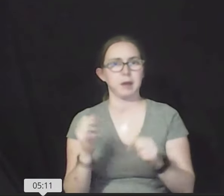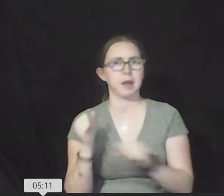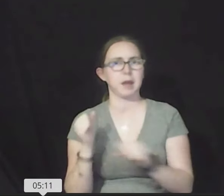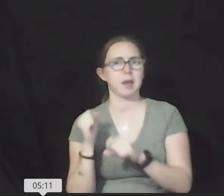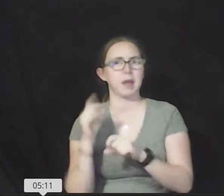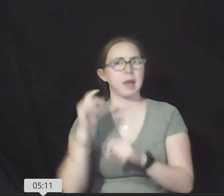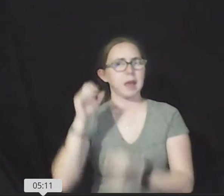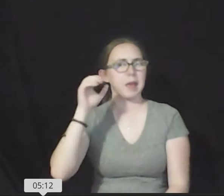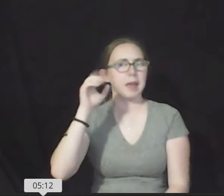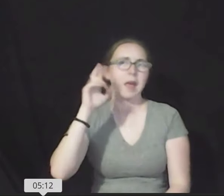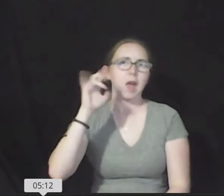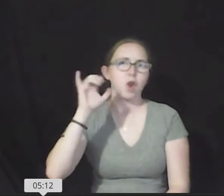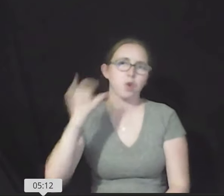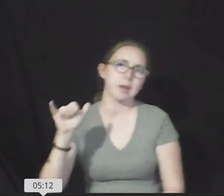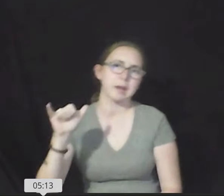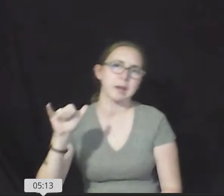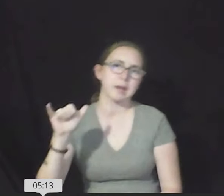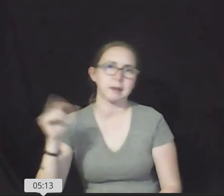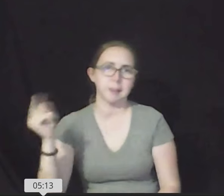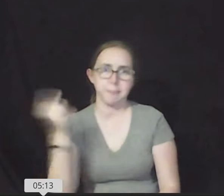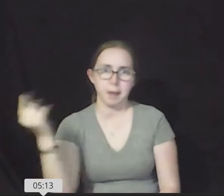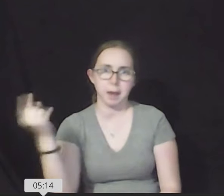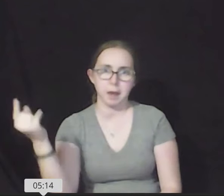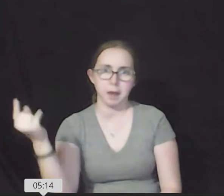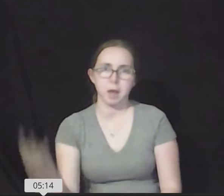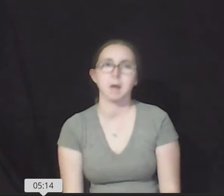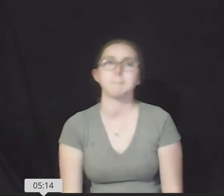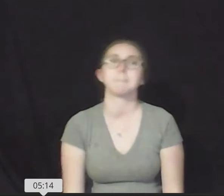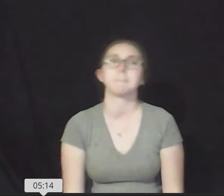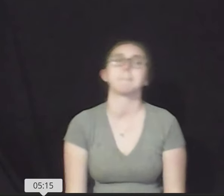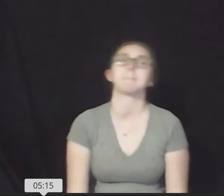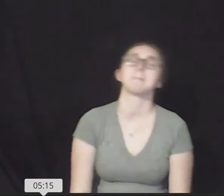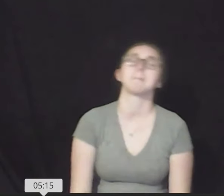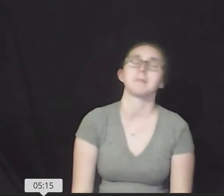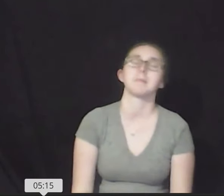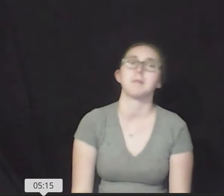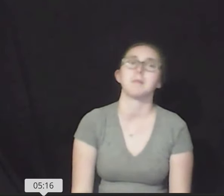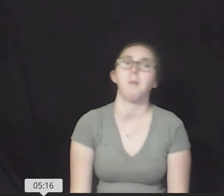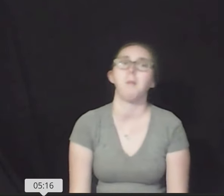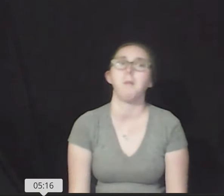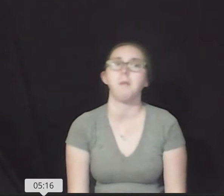something. Which word over there means carry something?